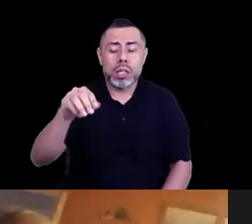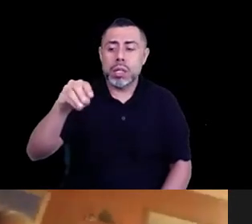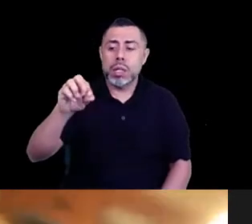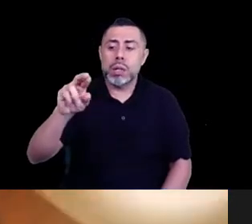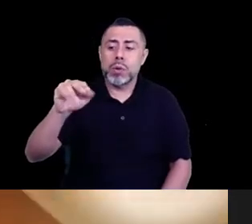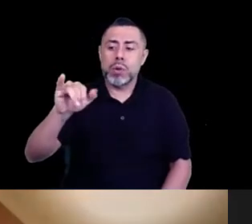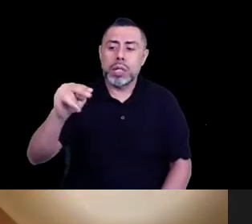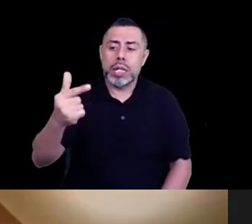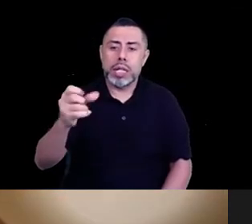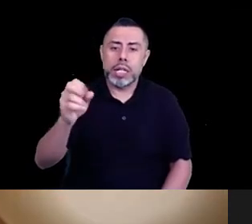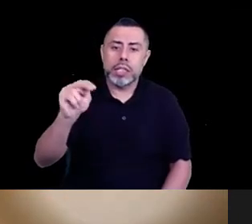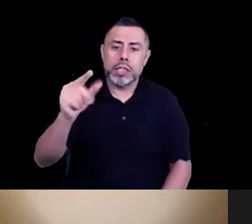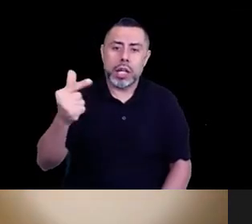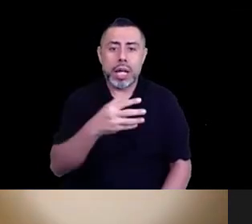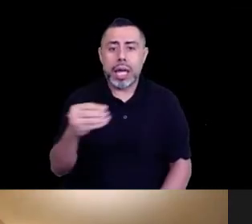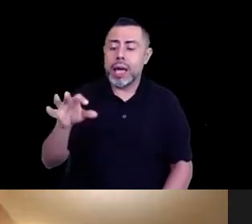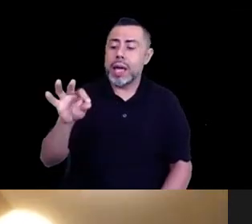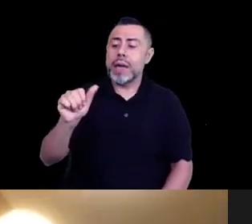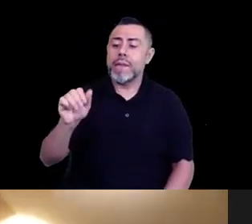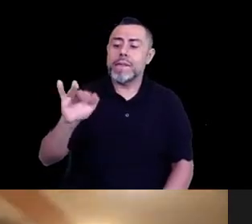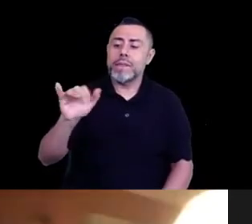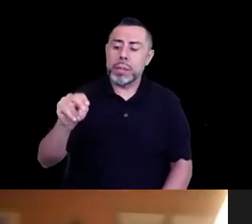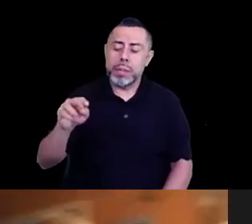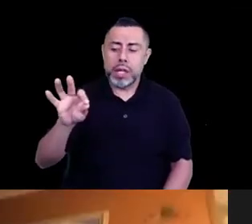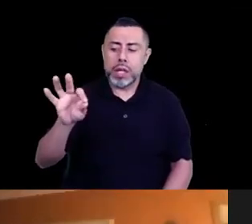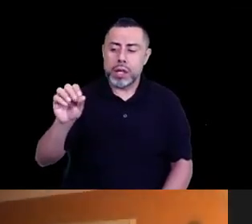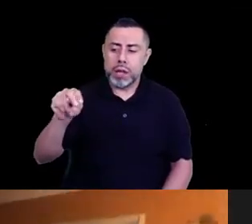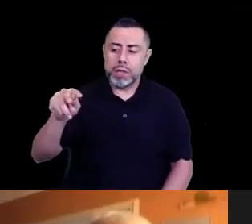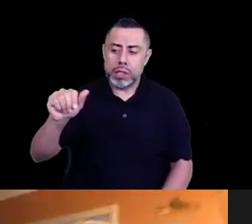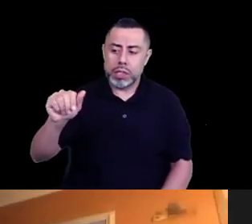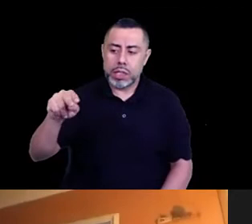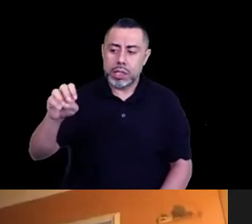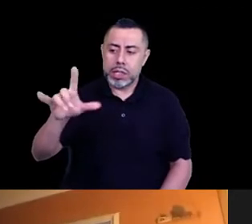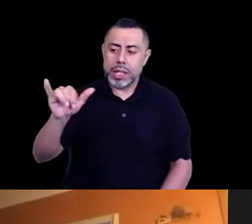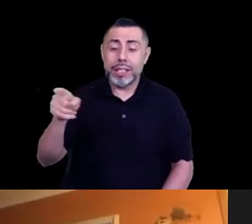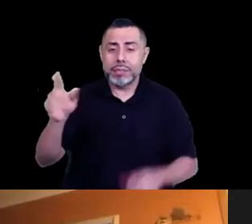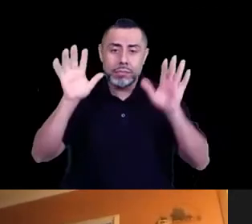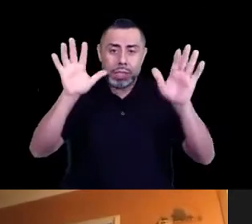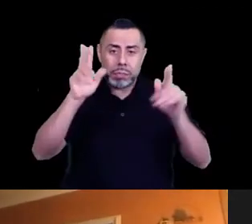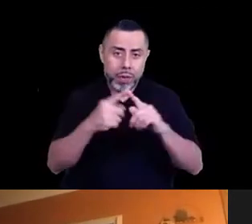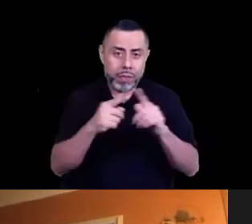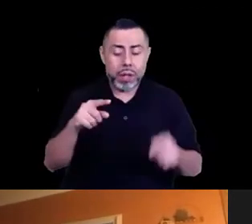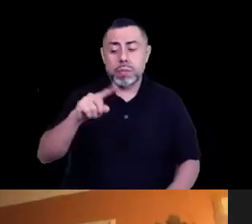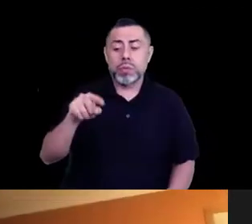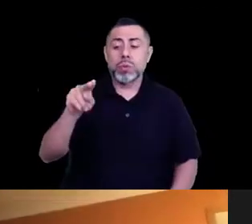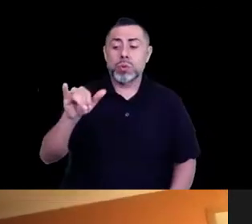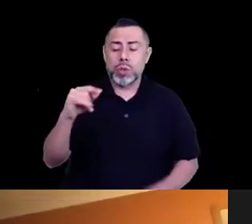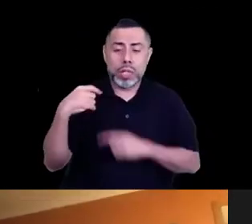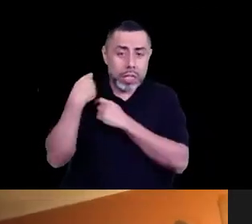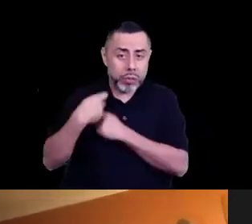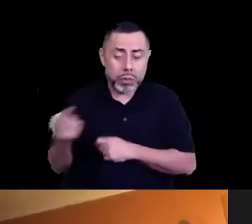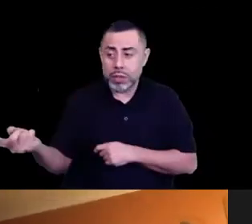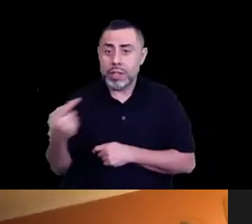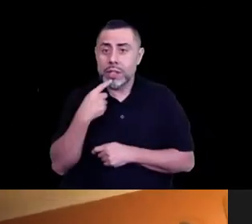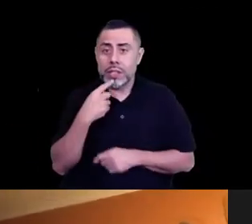Fontanelli, amazing musicians out of Zuni Pueblo, said that absolutely wonderful with three hearts and the